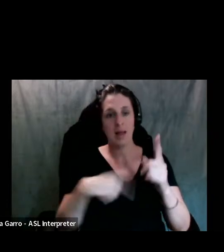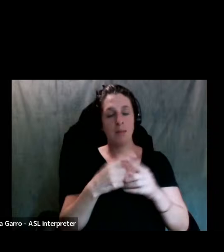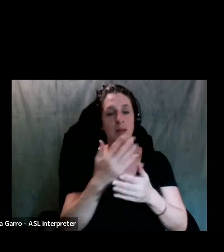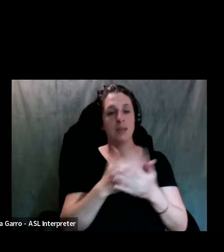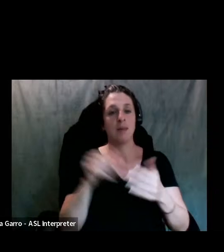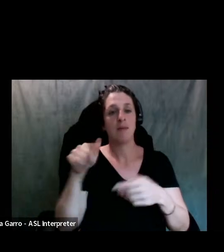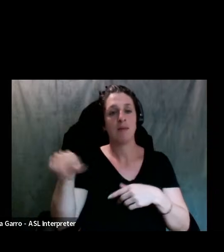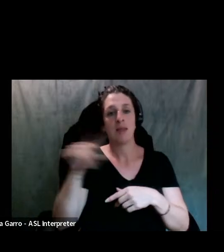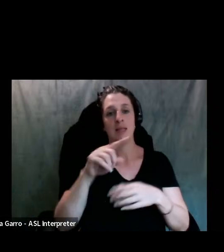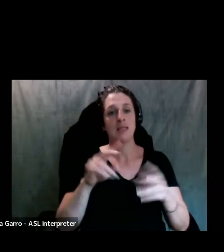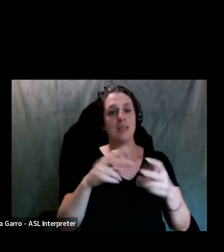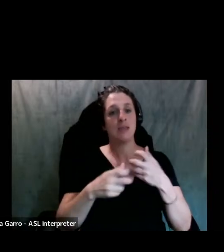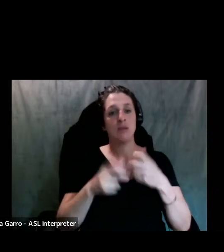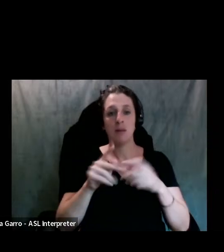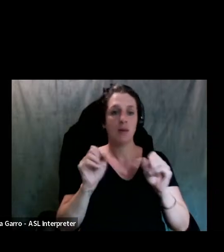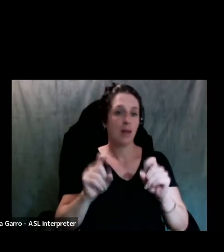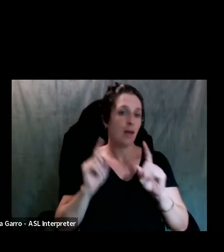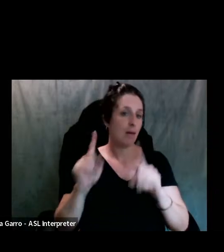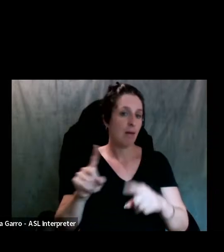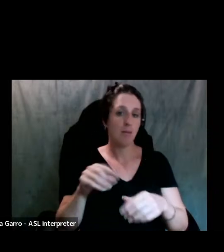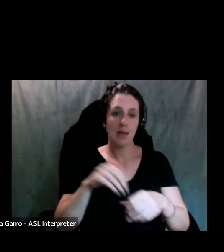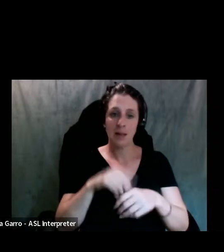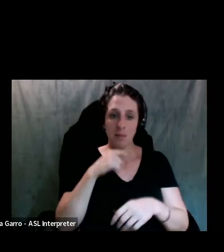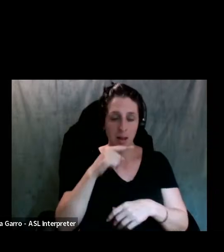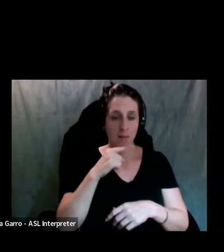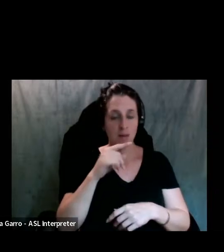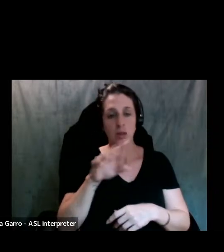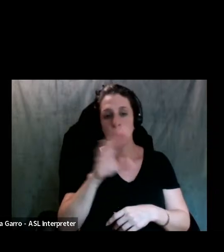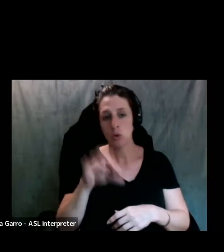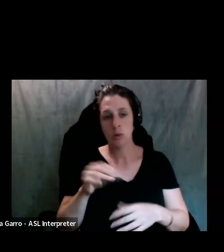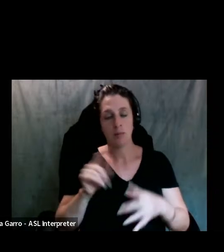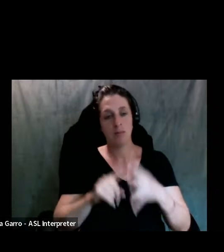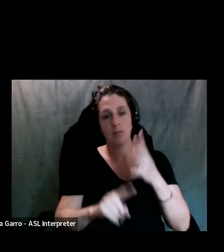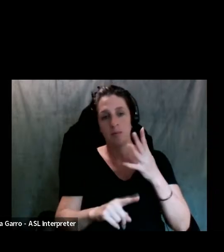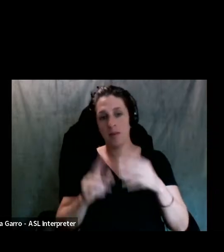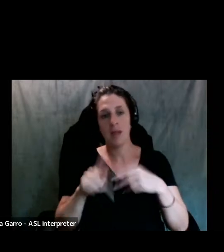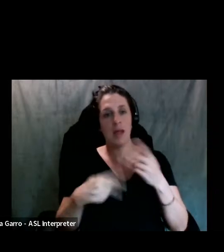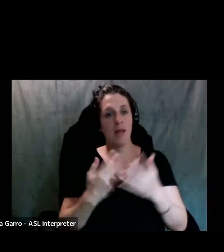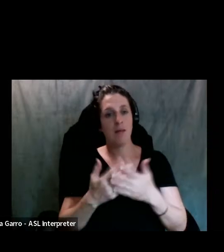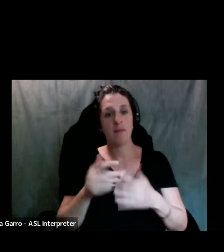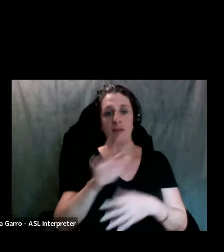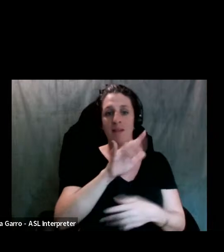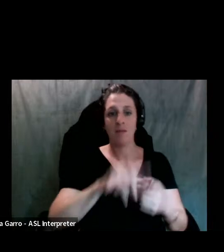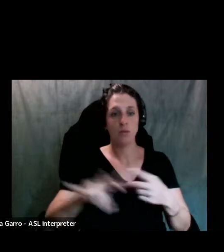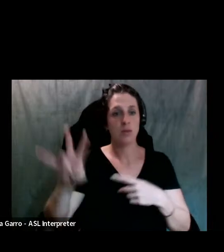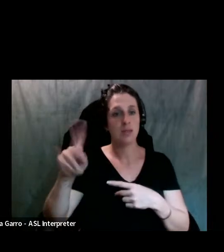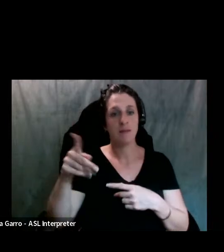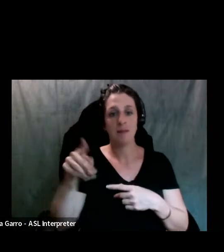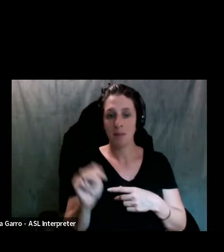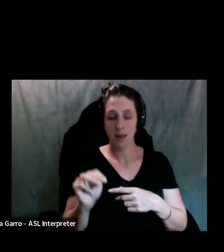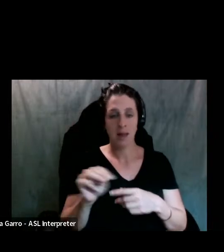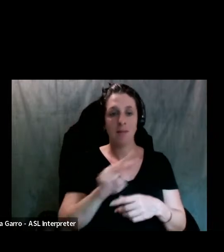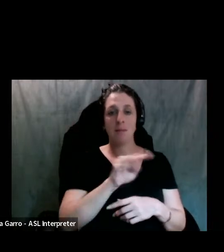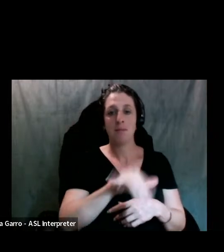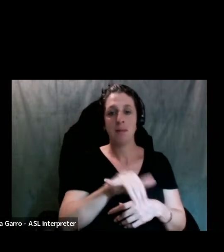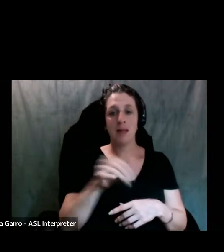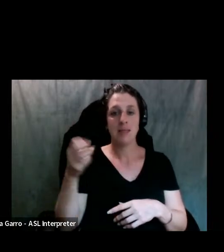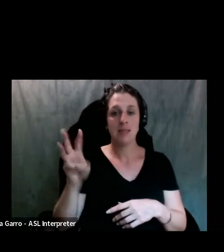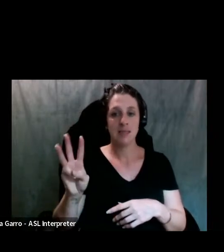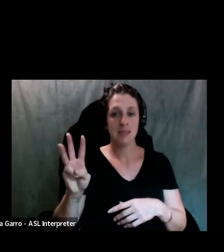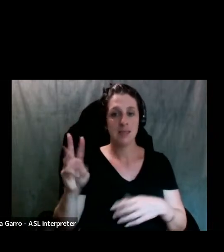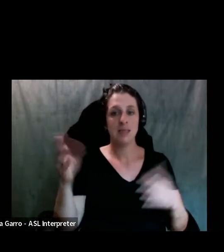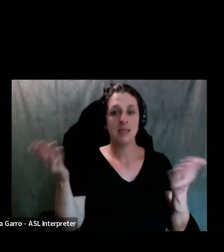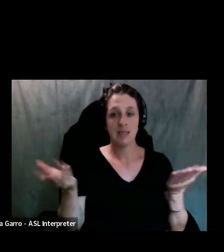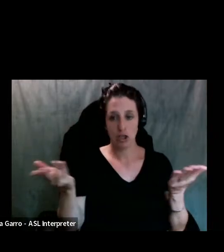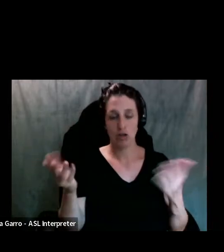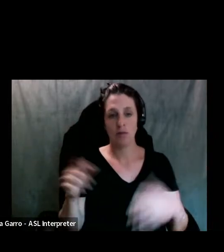So people can attend in public, Zoom, all those kinds of things. And I'm really looking forward to it, 5 to 7 p.m., May 16th in here. Thank you